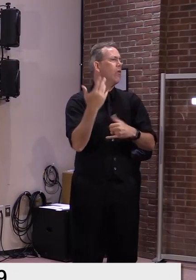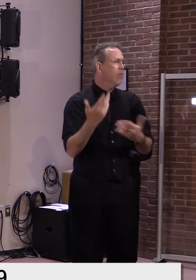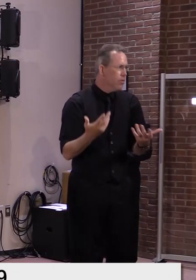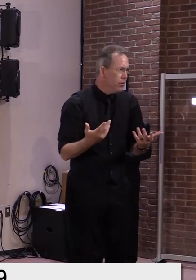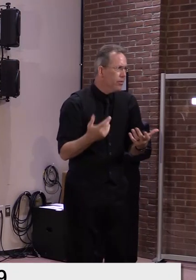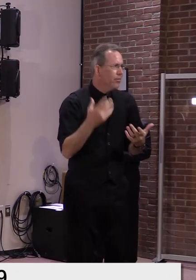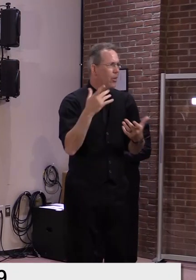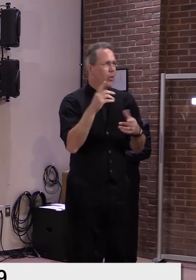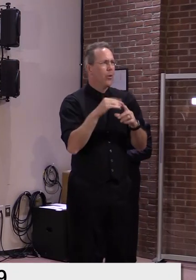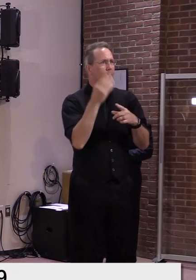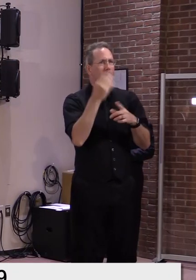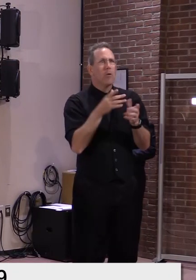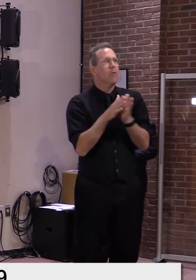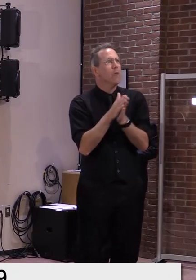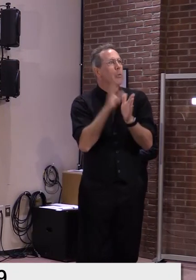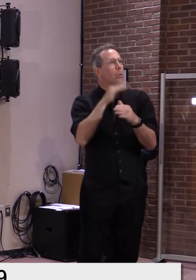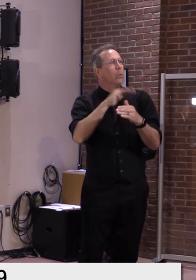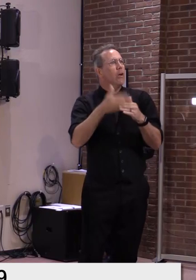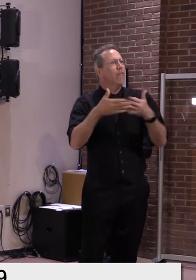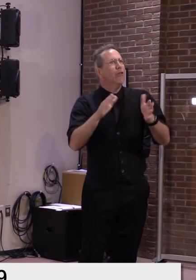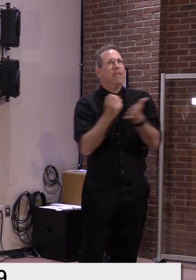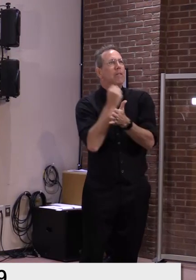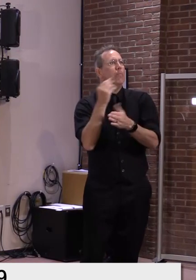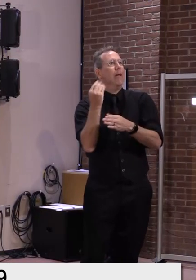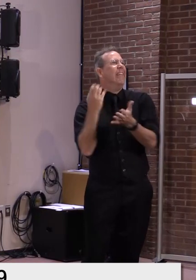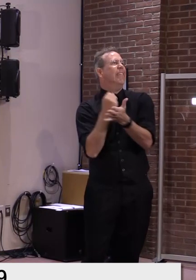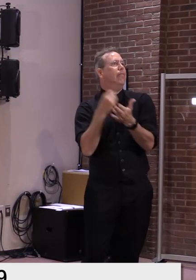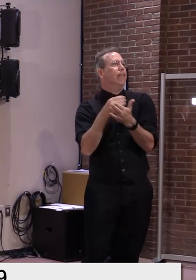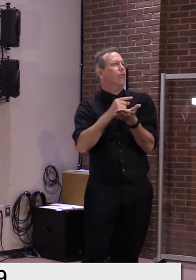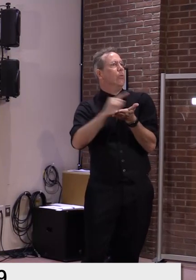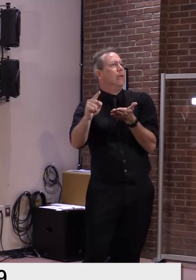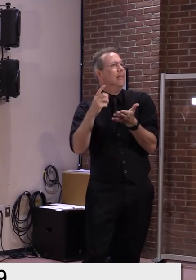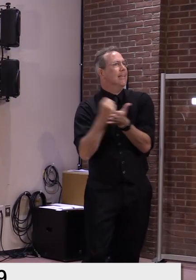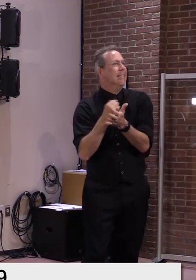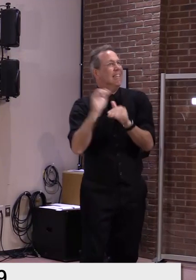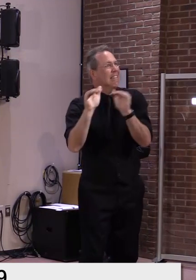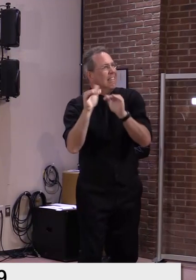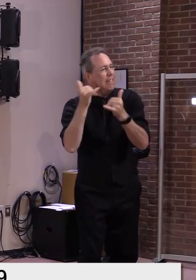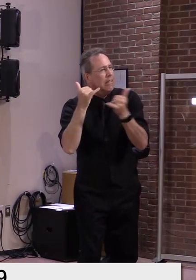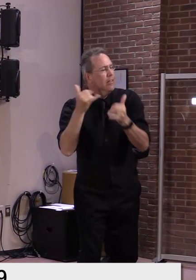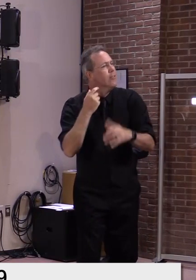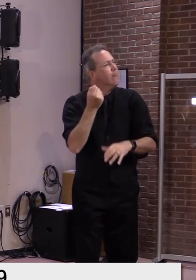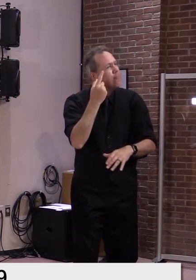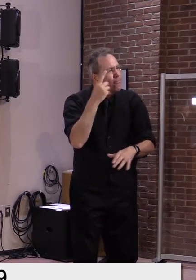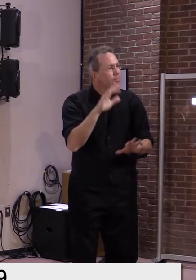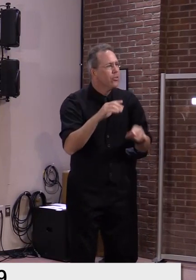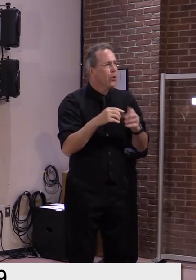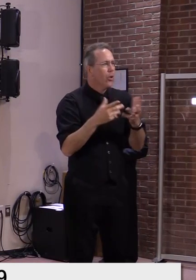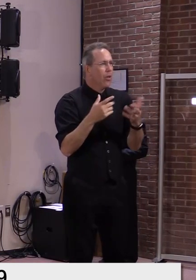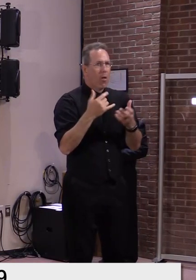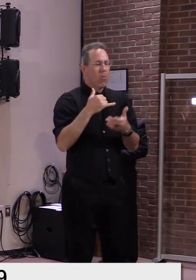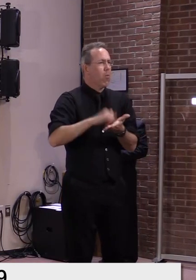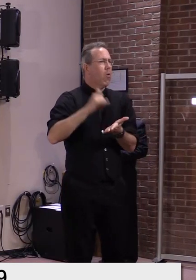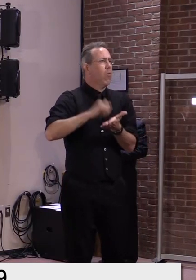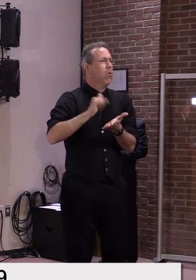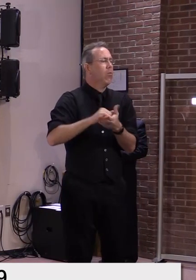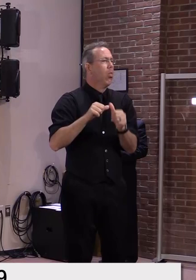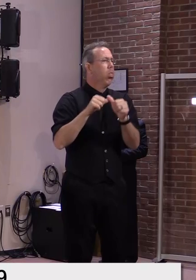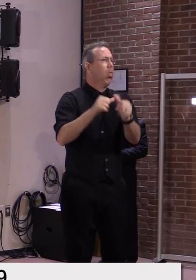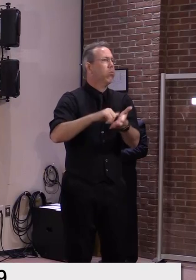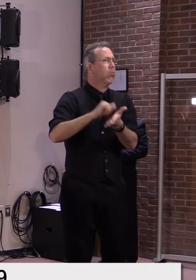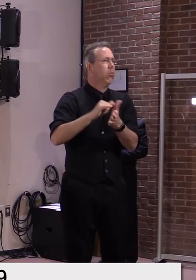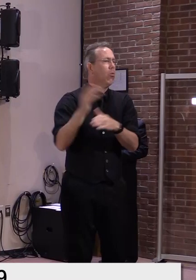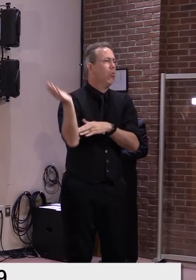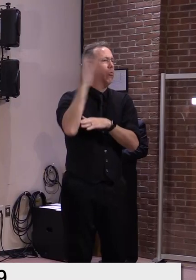them, please call on a different day. But our call center is quickly overloaded on that one day. Also, we also know that